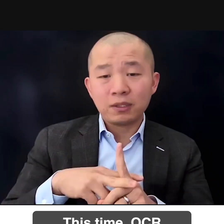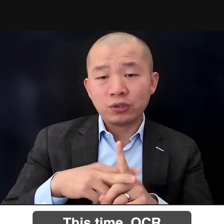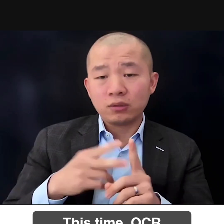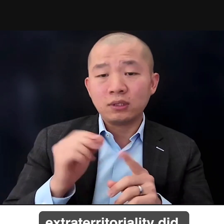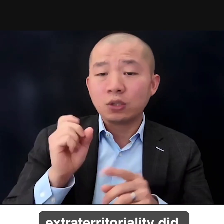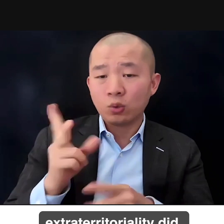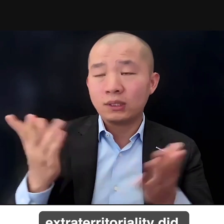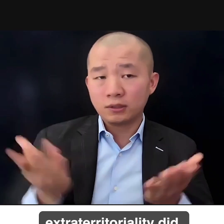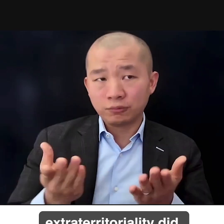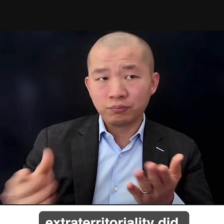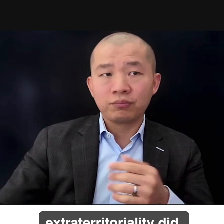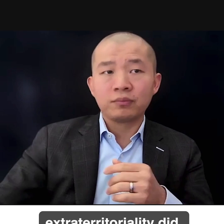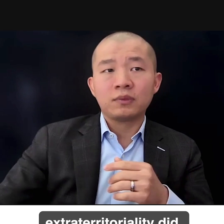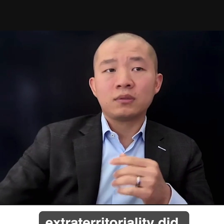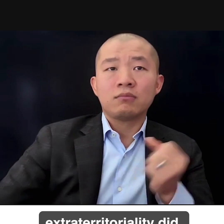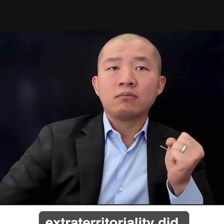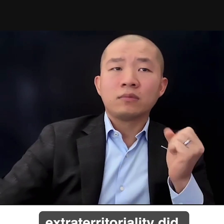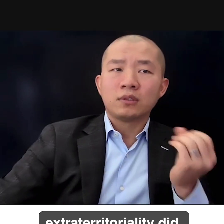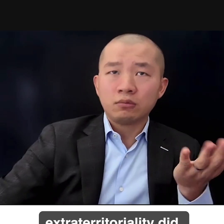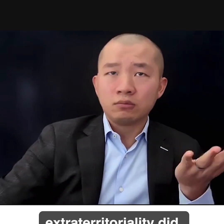stating that extraterritoriality did apply.